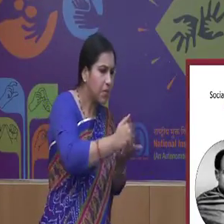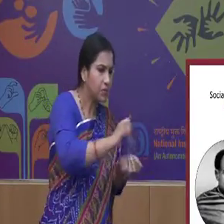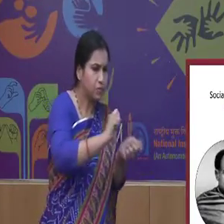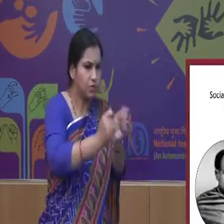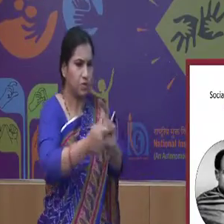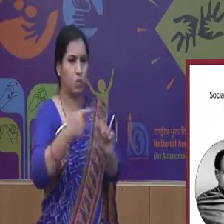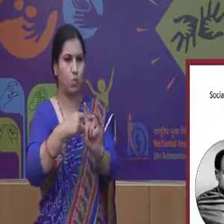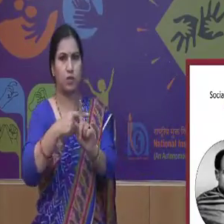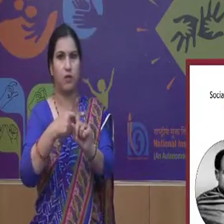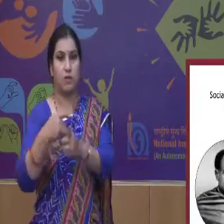society.